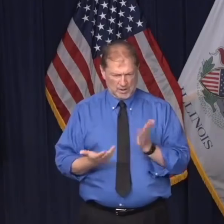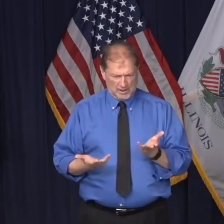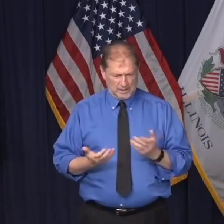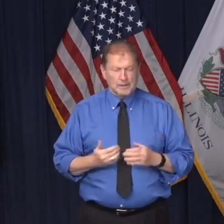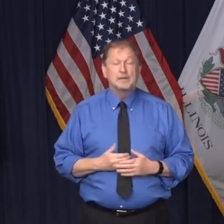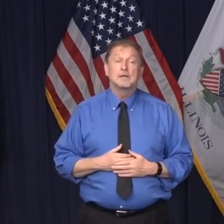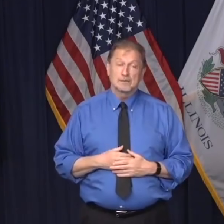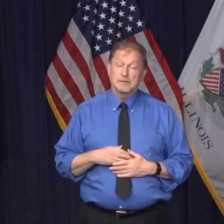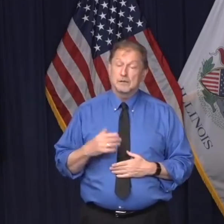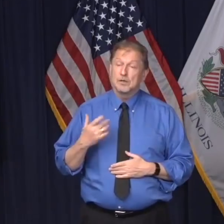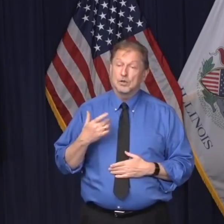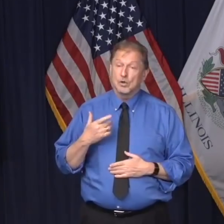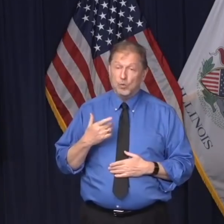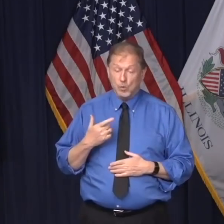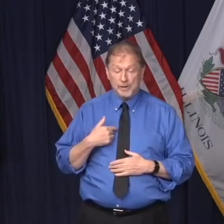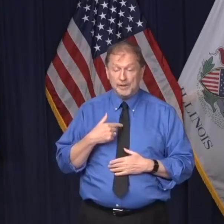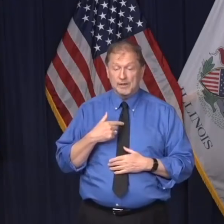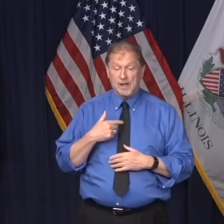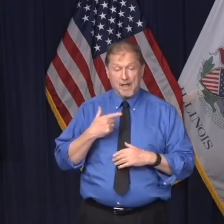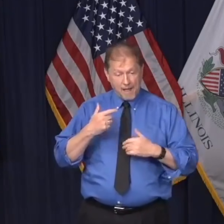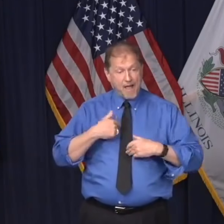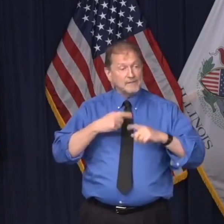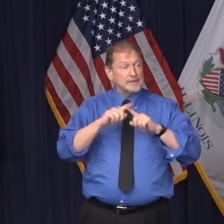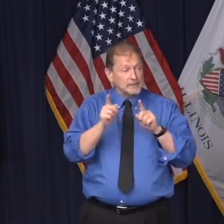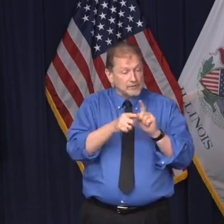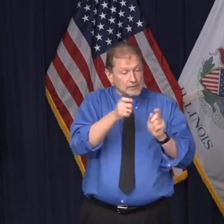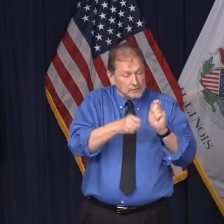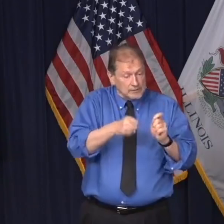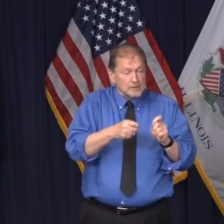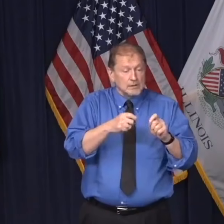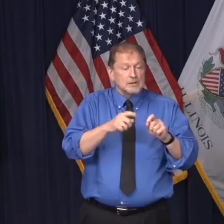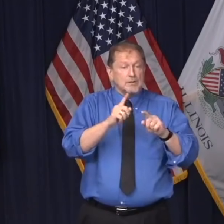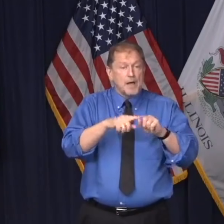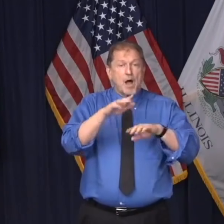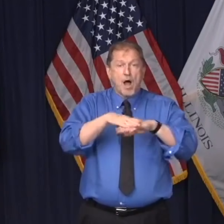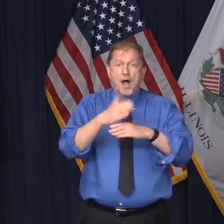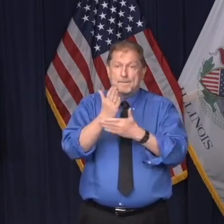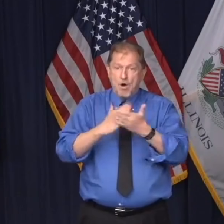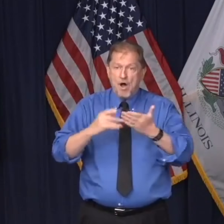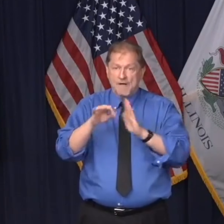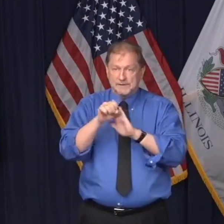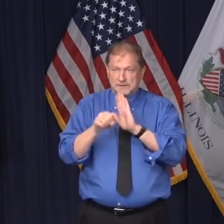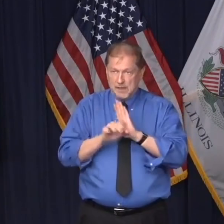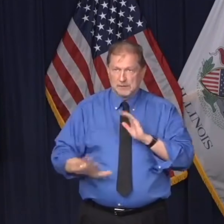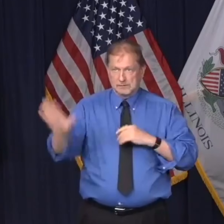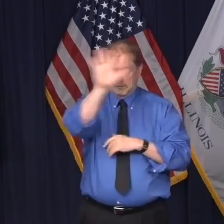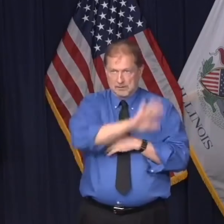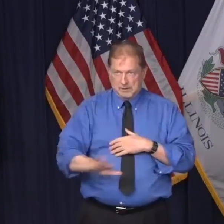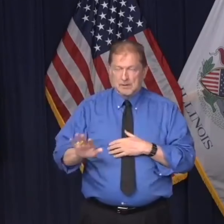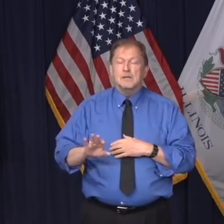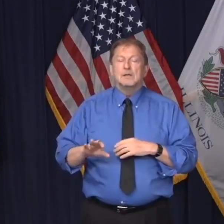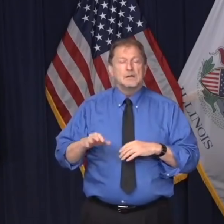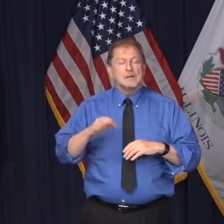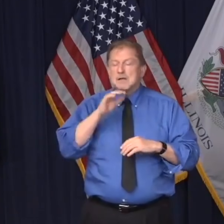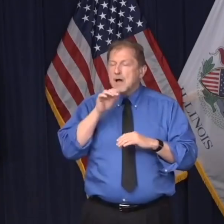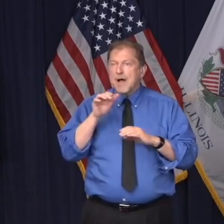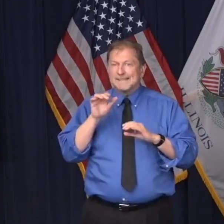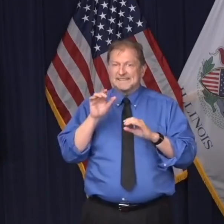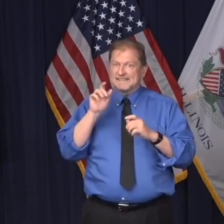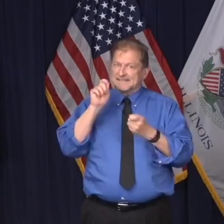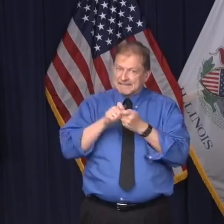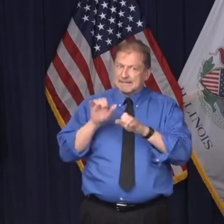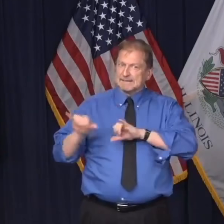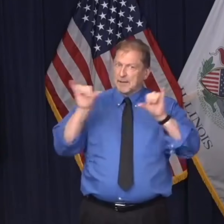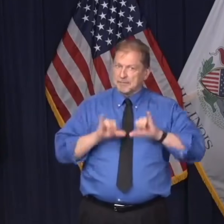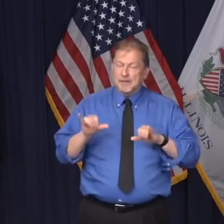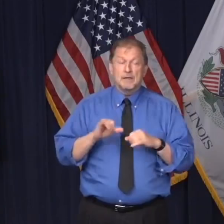treating every part of the state the same. And more importantly, as we began this, we didn't